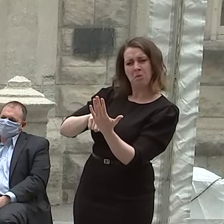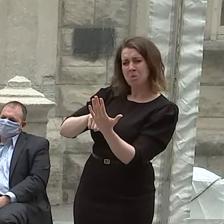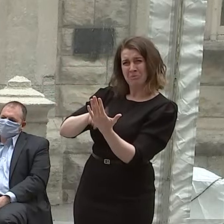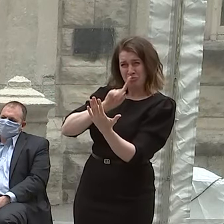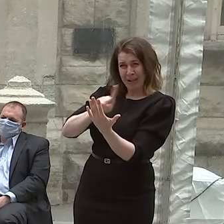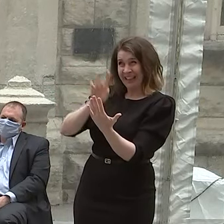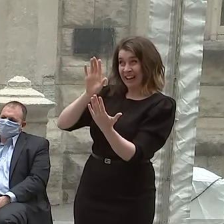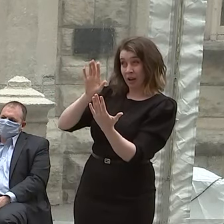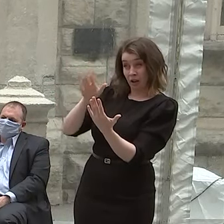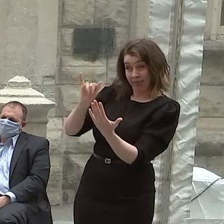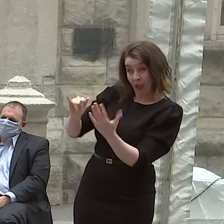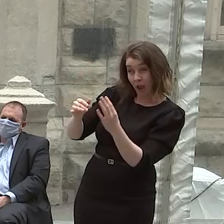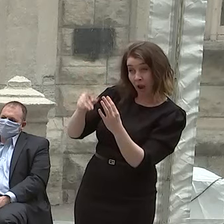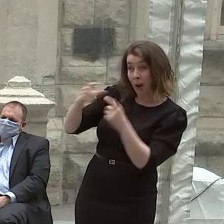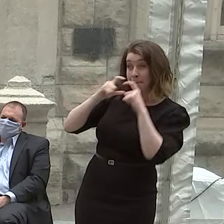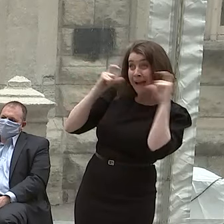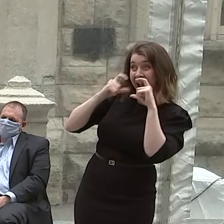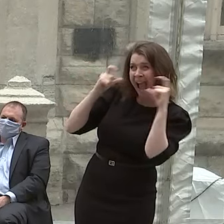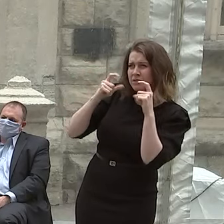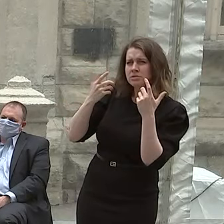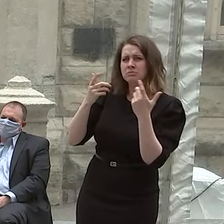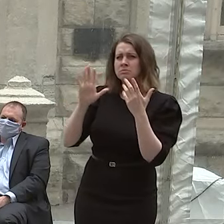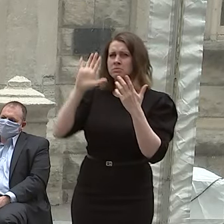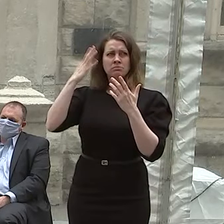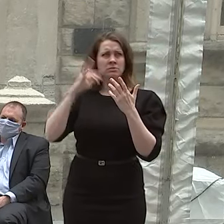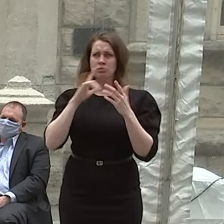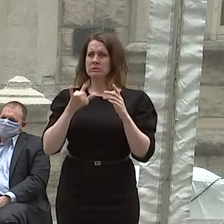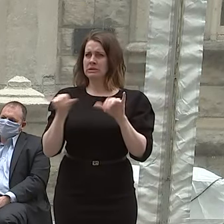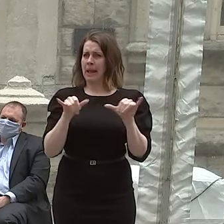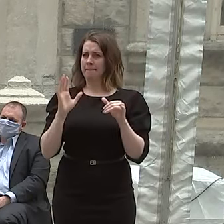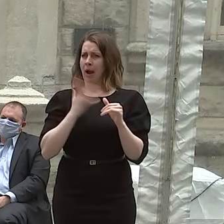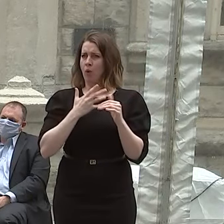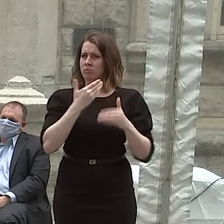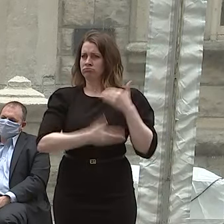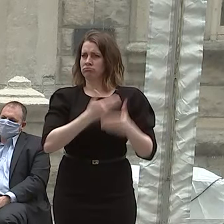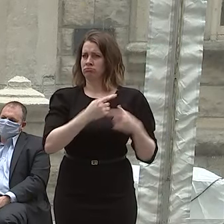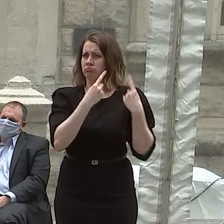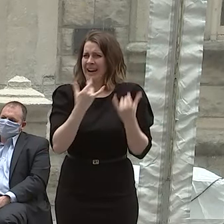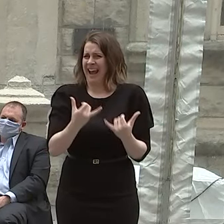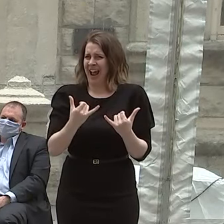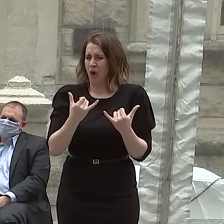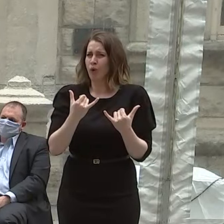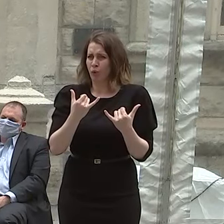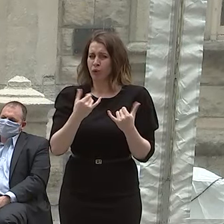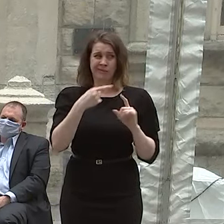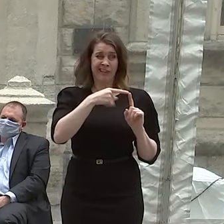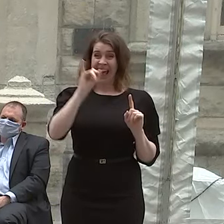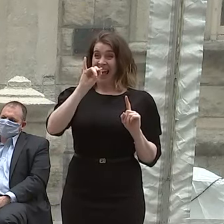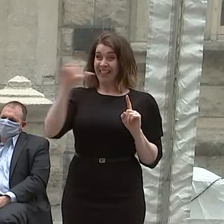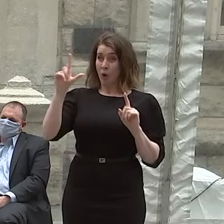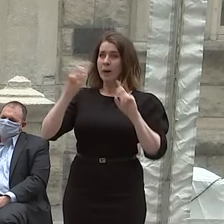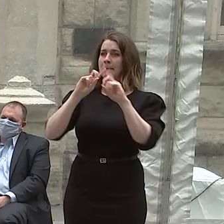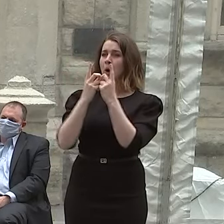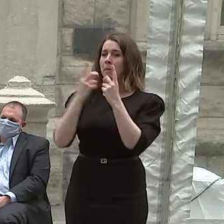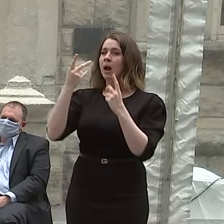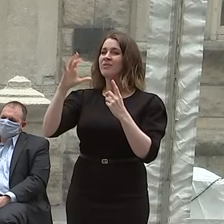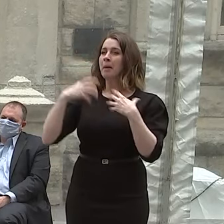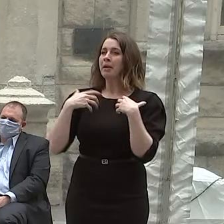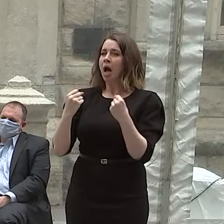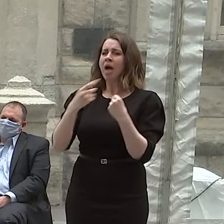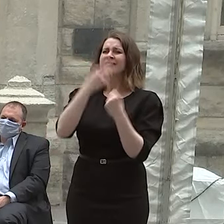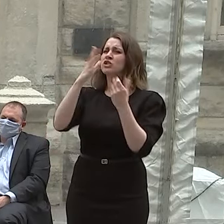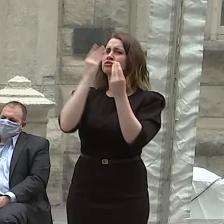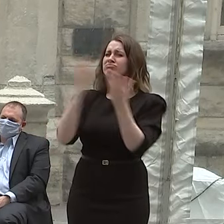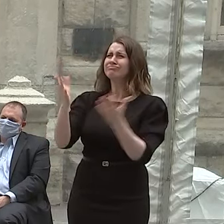talking about all along. I think guidance from IDPH, also CDPH, for some weeks now said, if you can't social distance, wear some kind